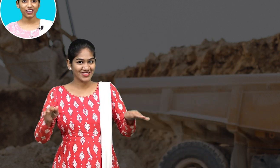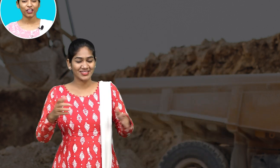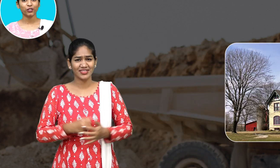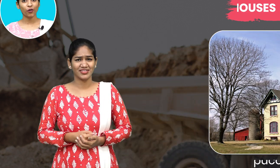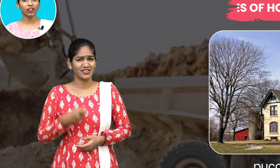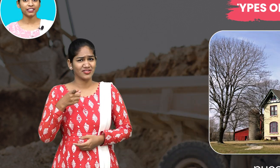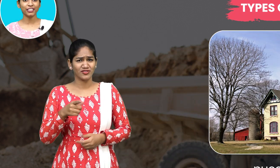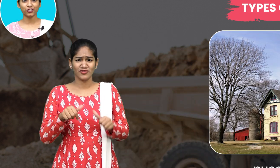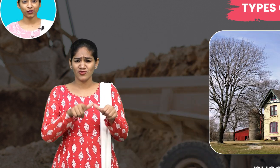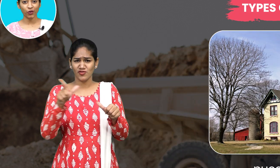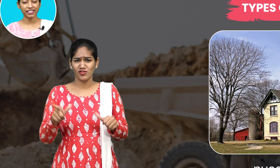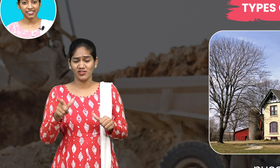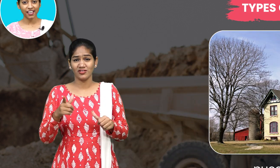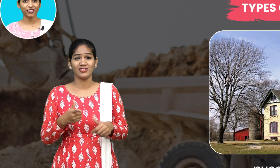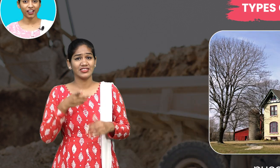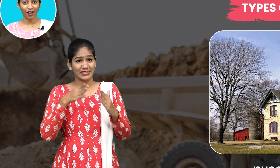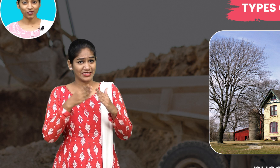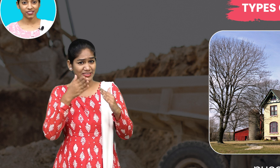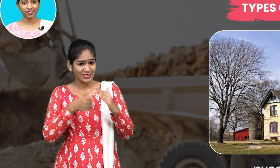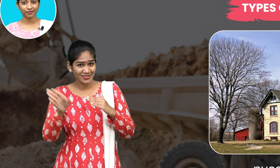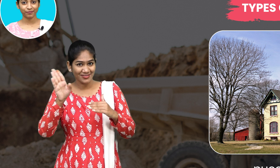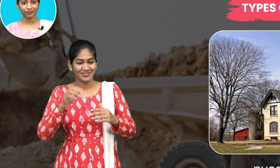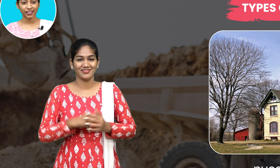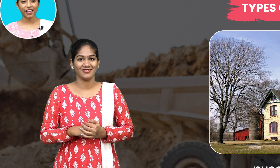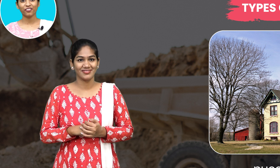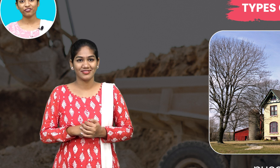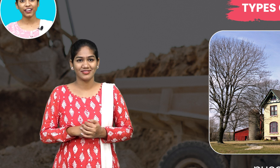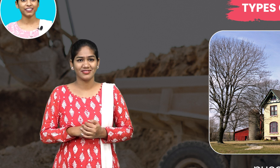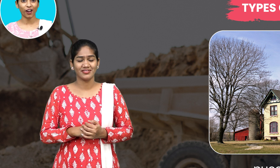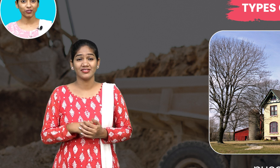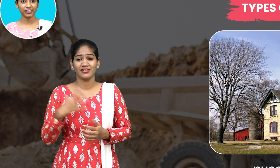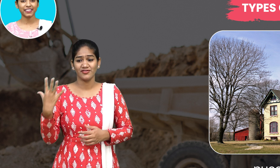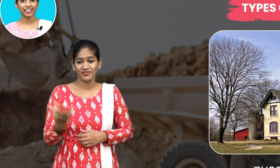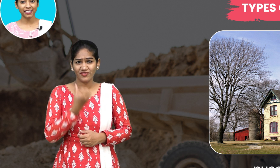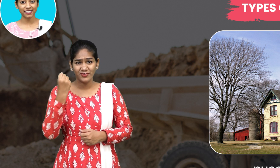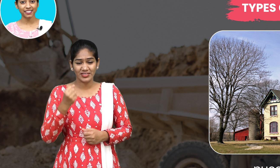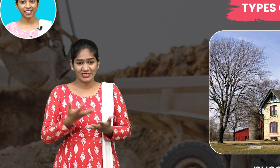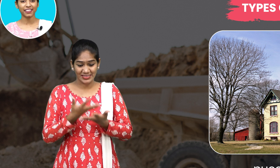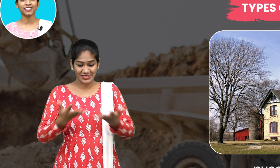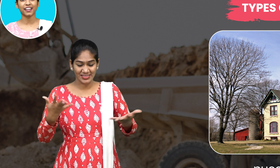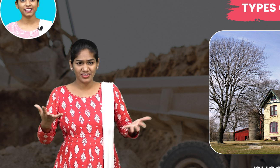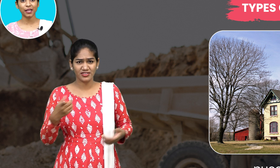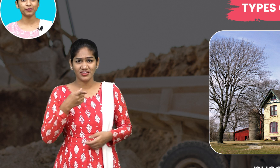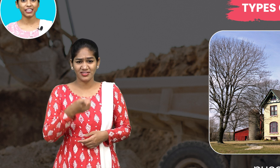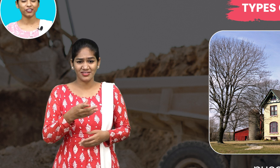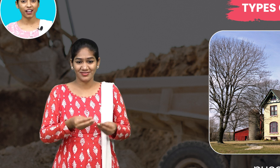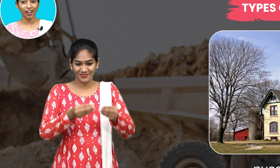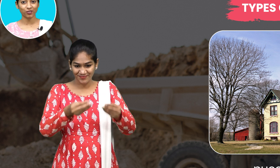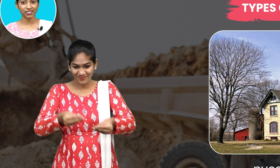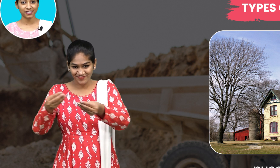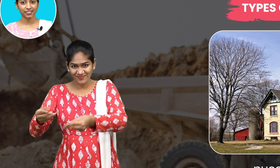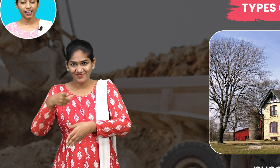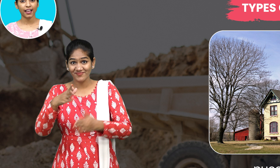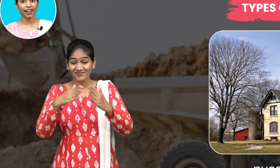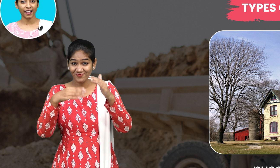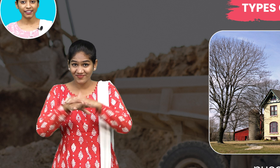Students, you all need to go inside your house and find out the things that are kept in your